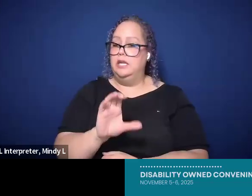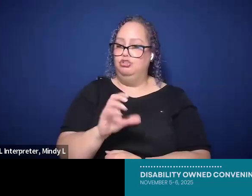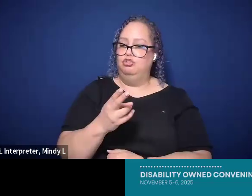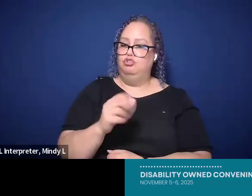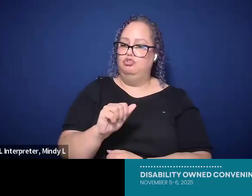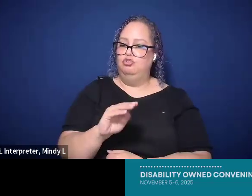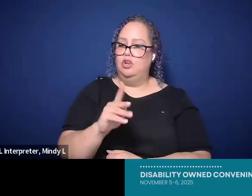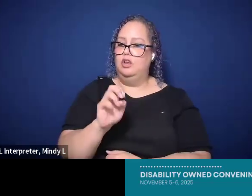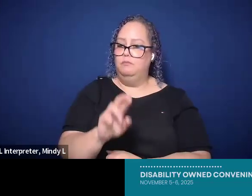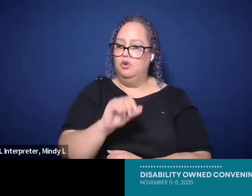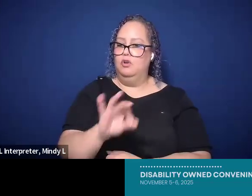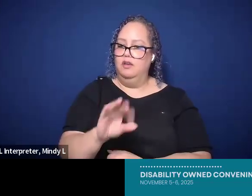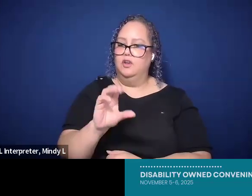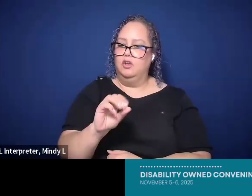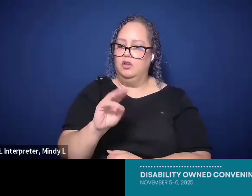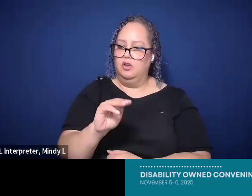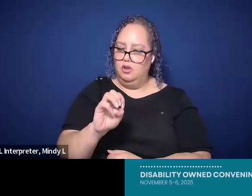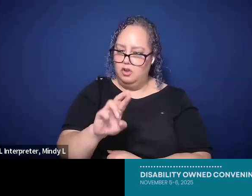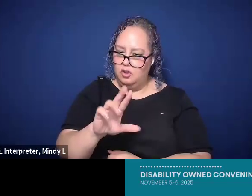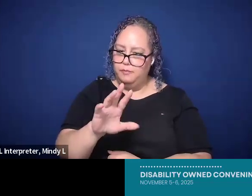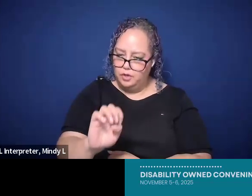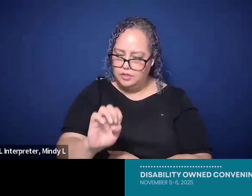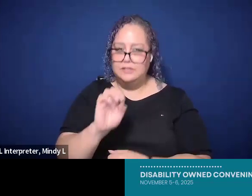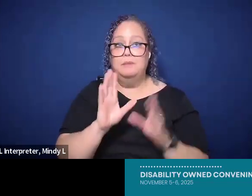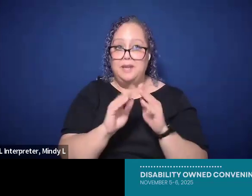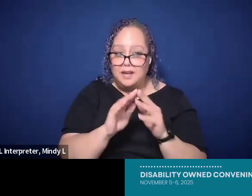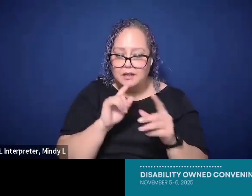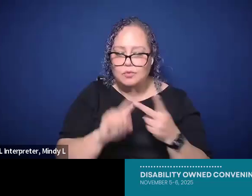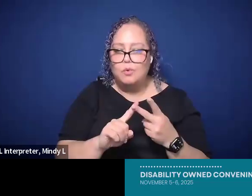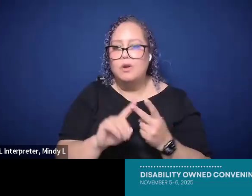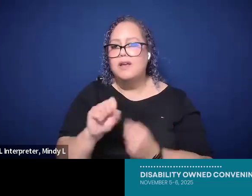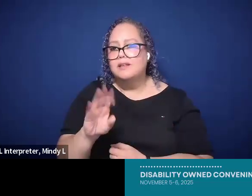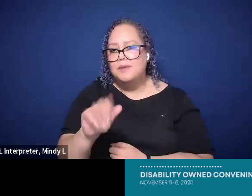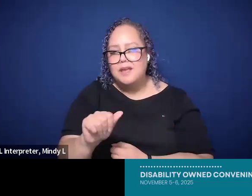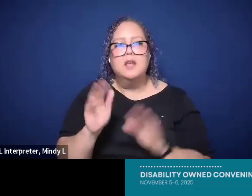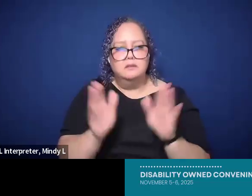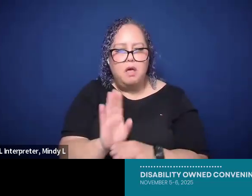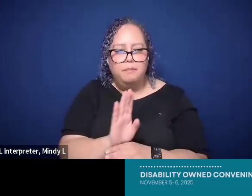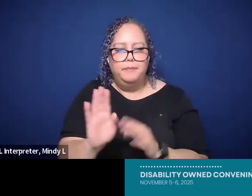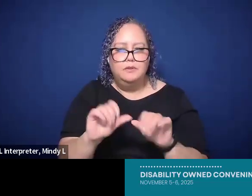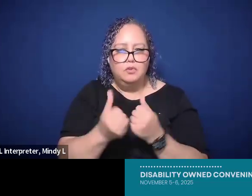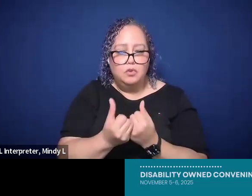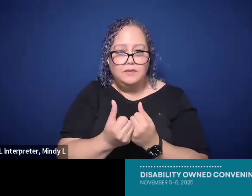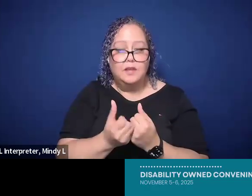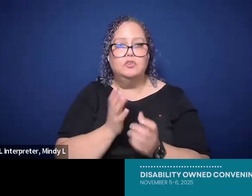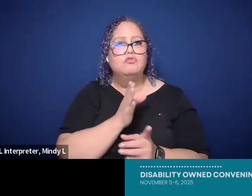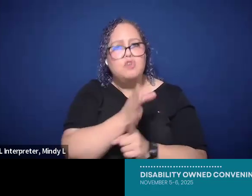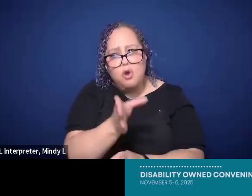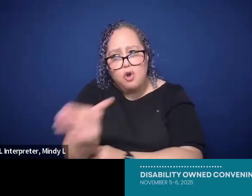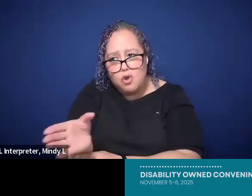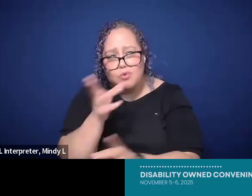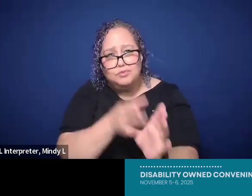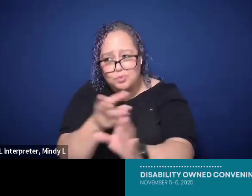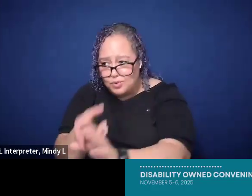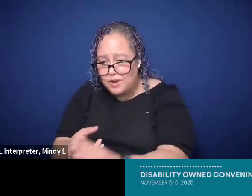your small business association, and go find your people. A lot of these places have